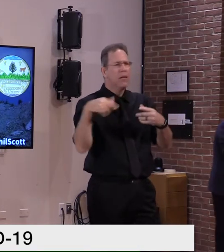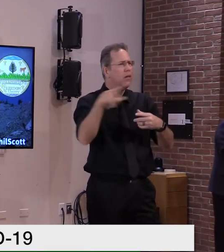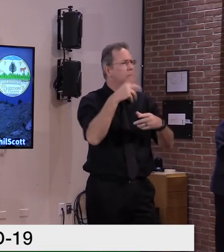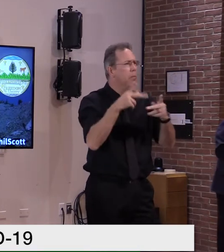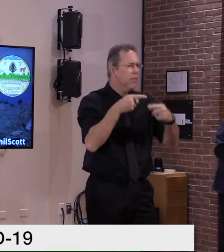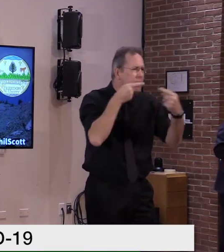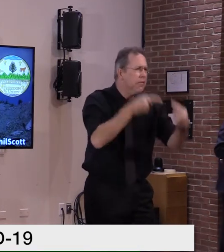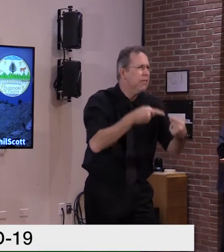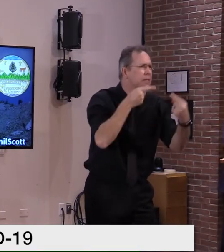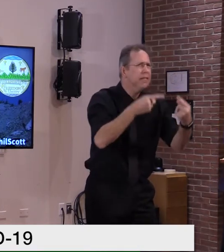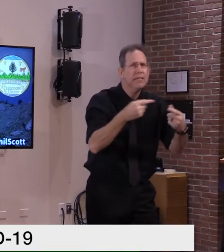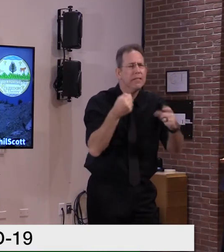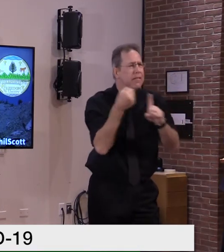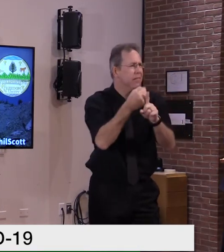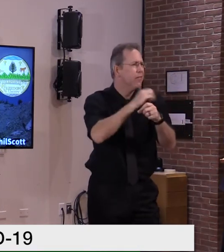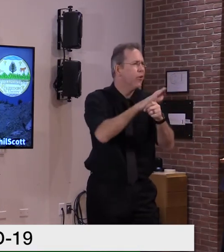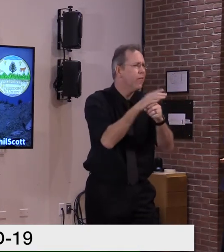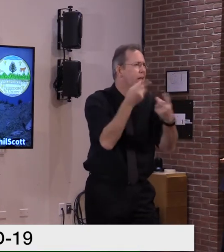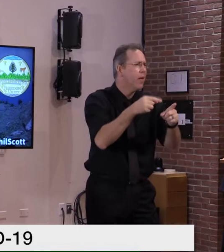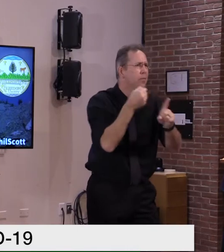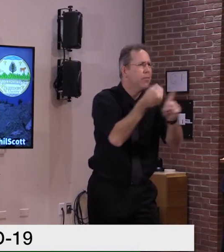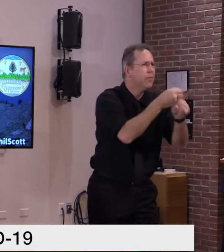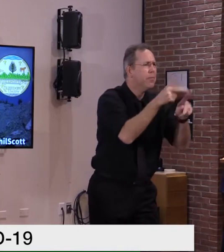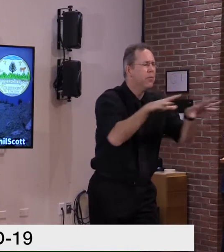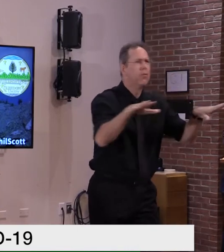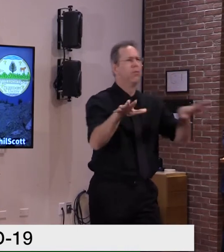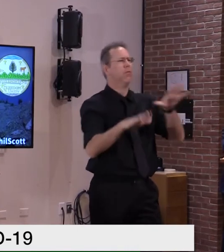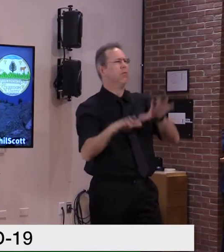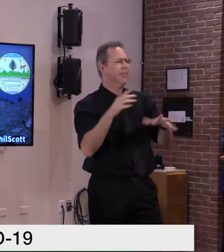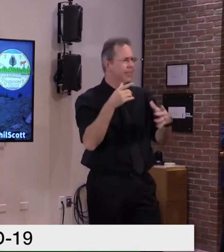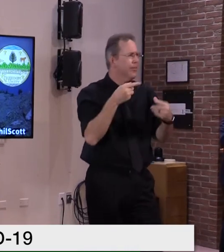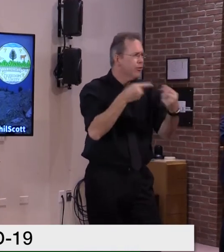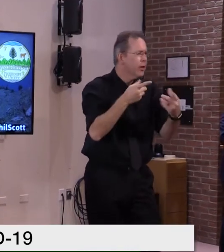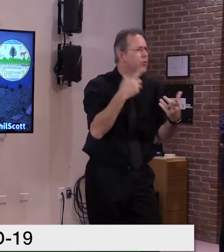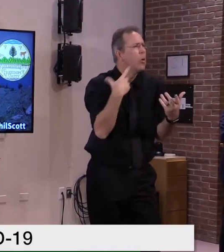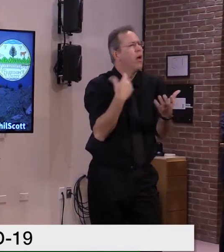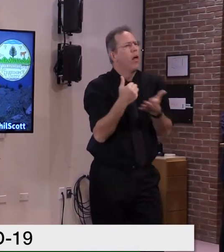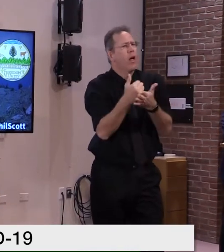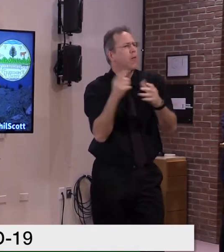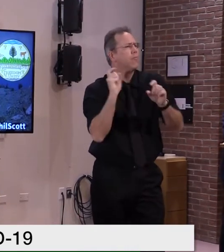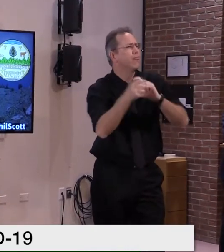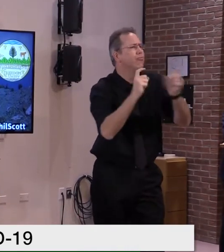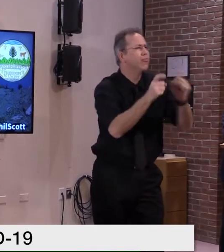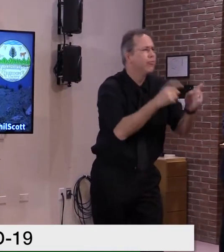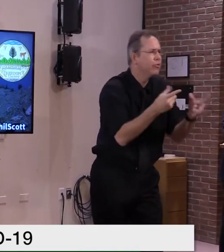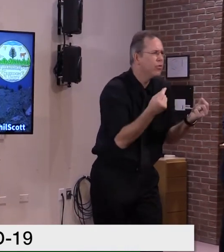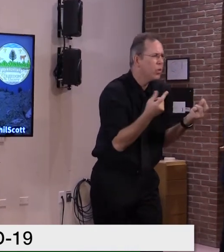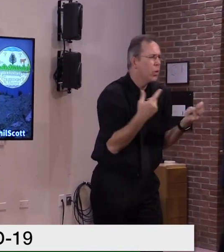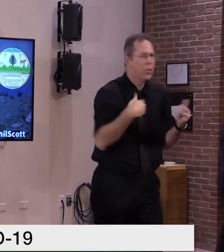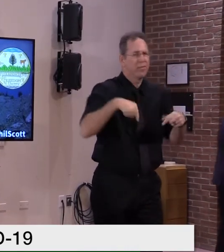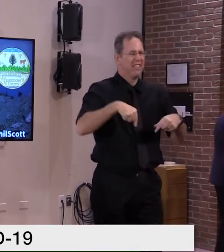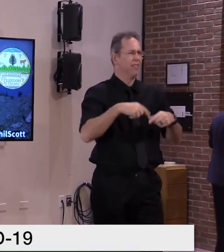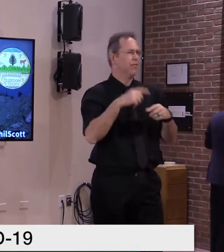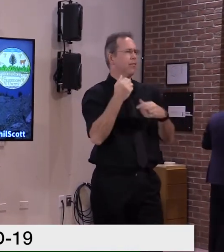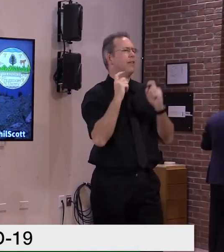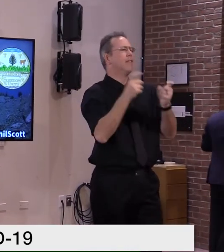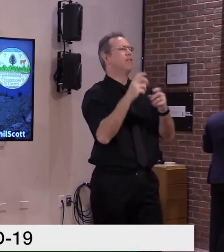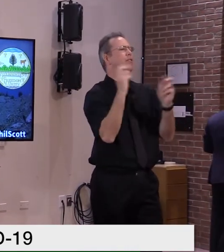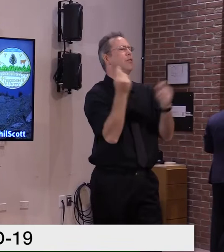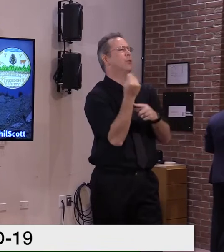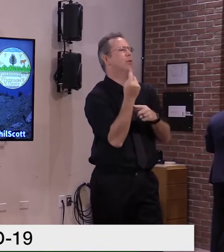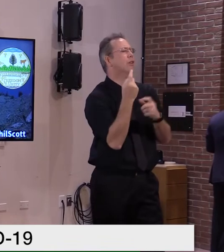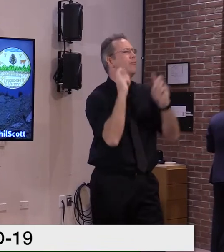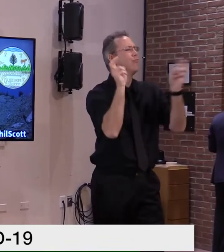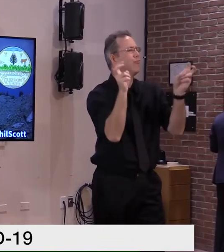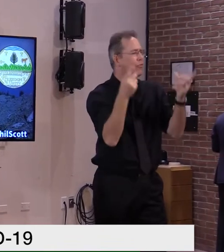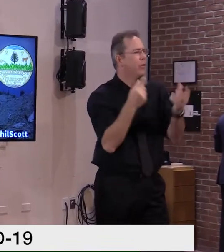charity, your food bank, rescue shelter, or nonprofit to help those in need. Today, along